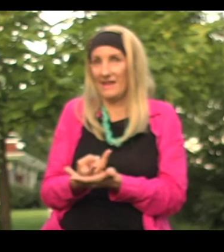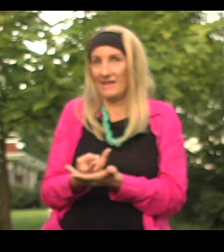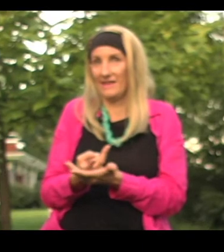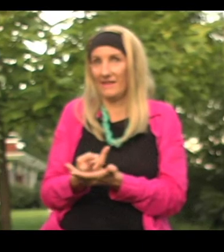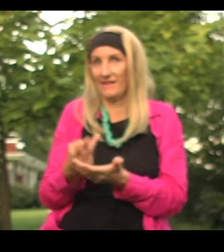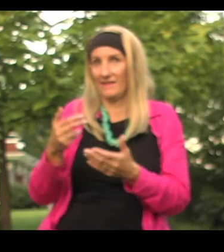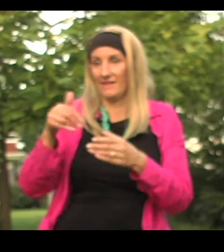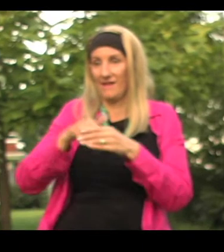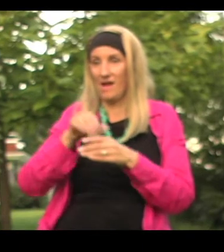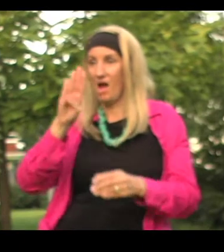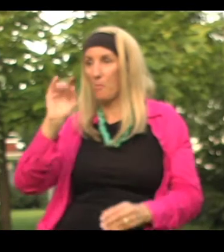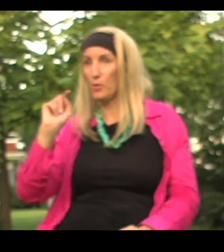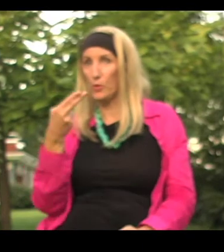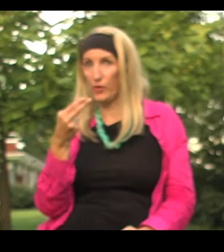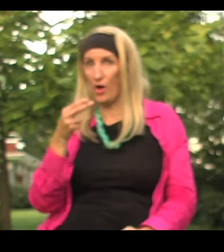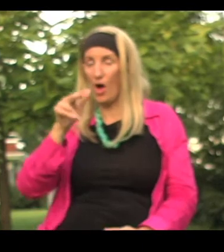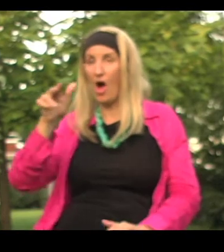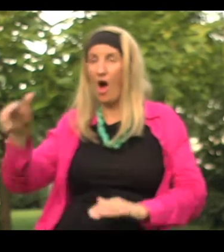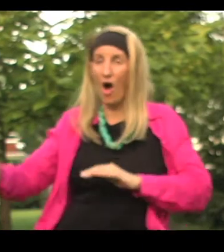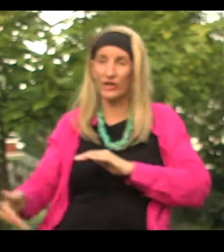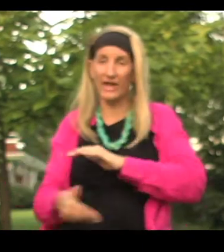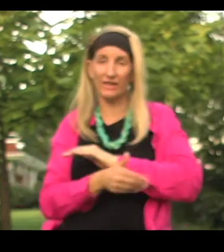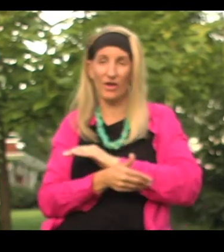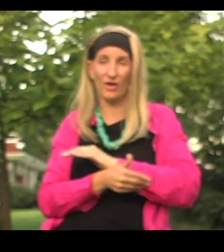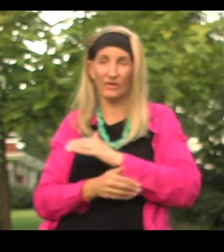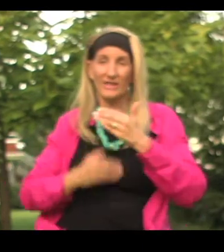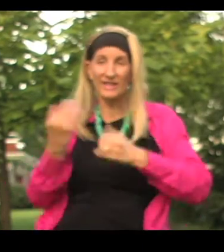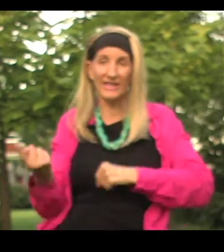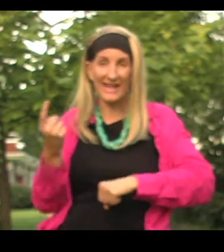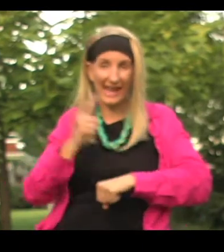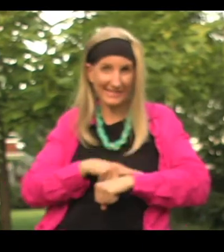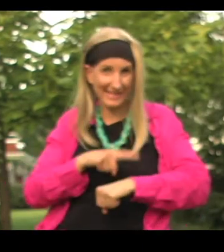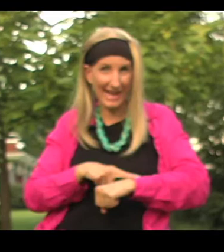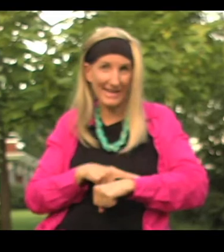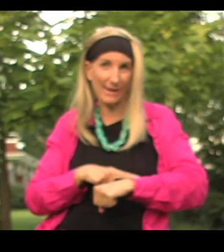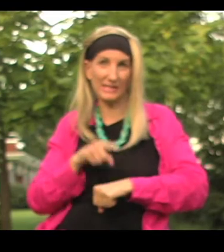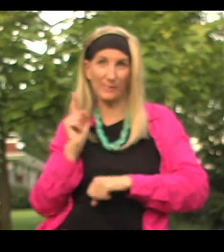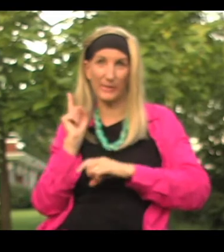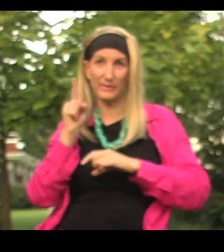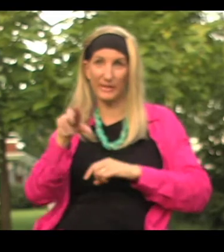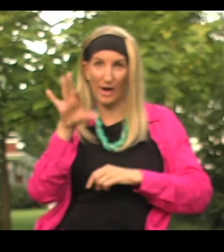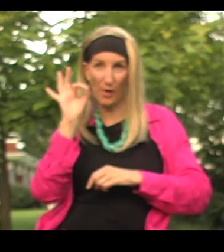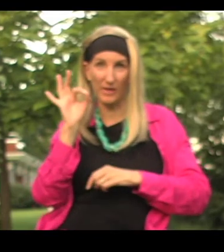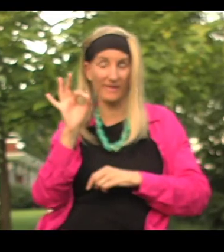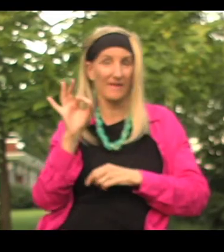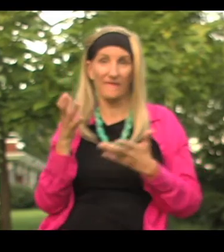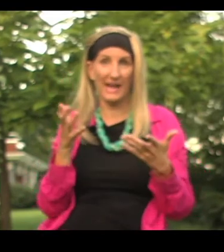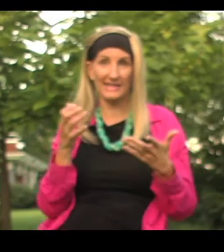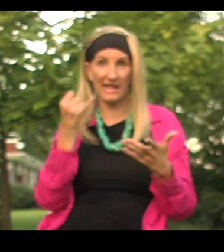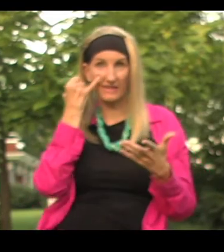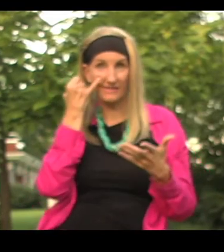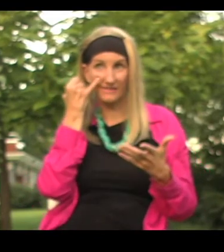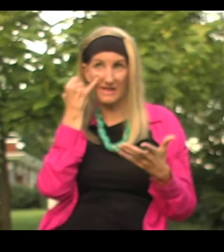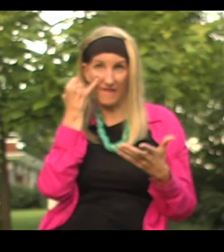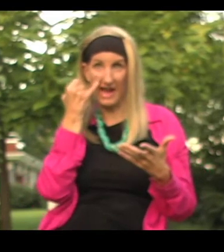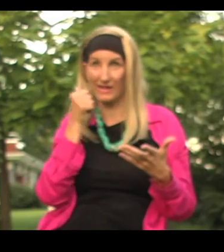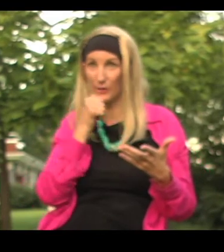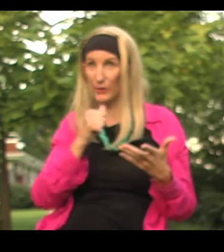in a booth all night long. The next day I was supposed to go and find out if I had a little girl